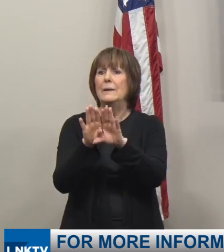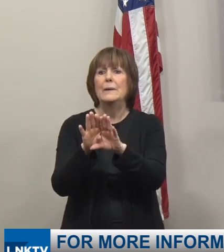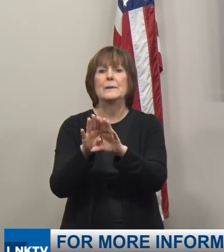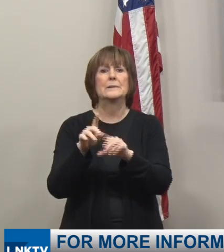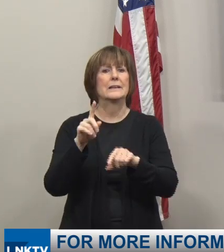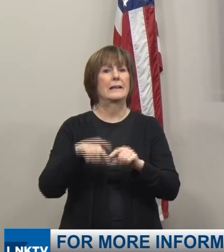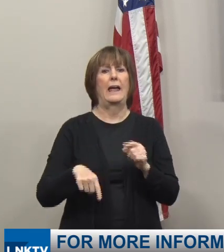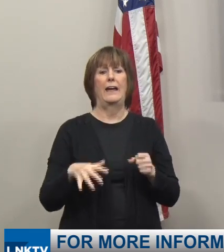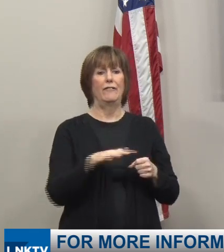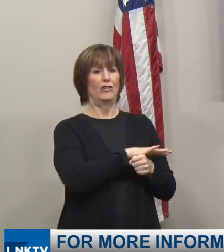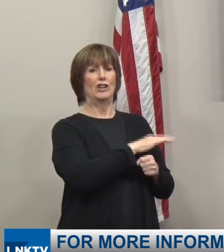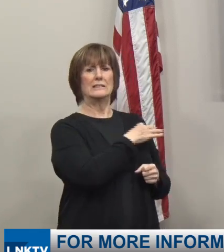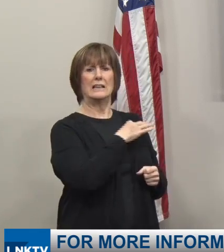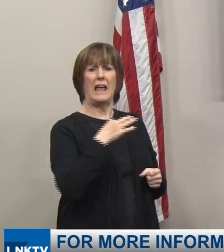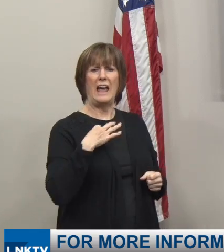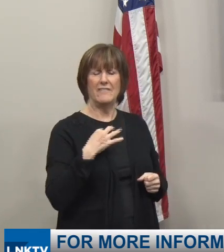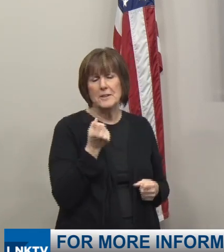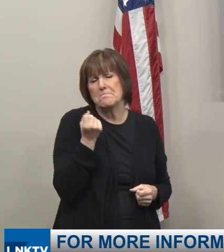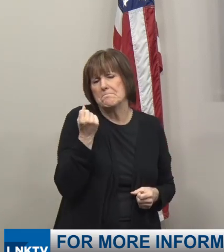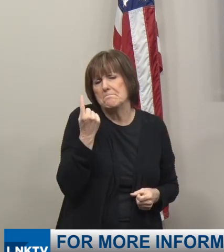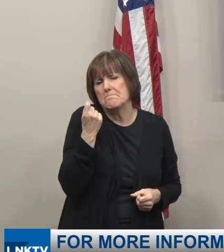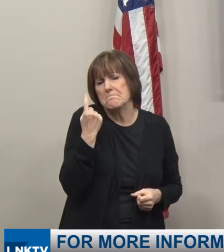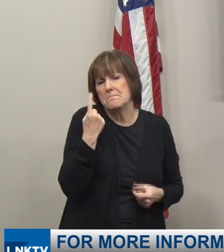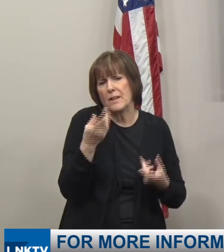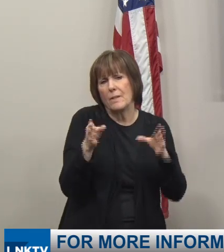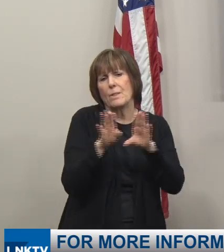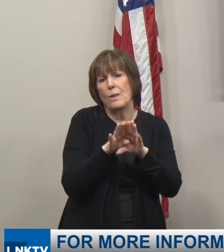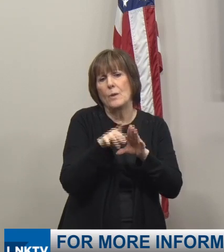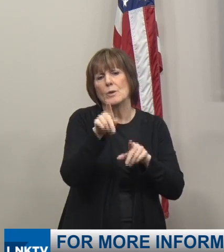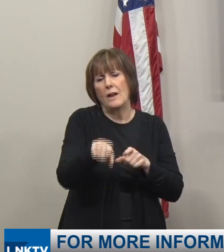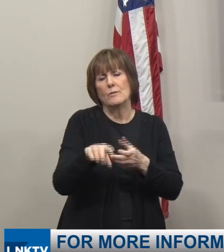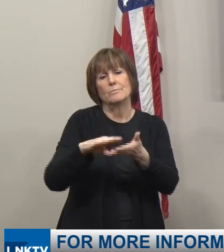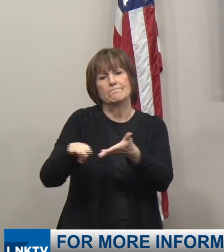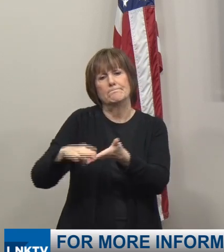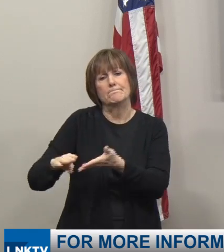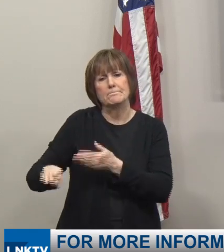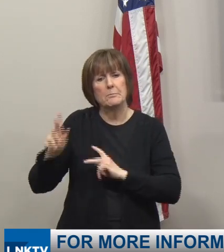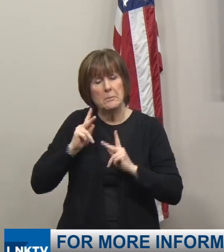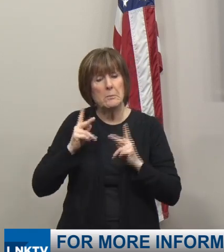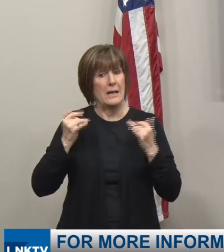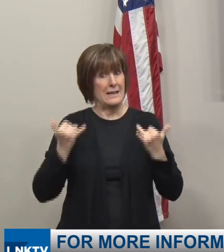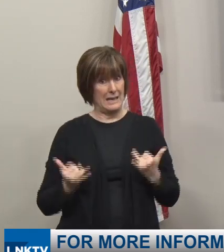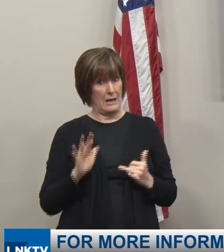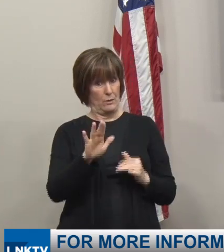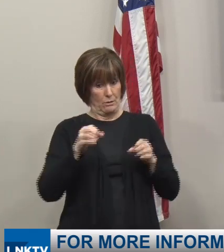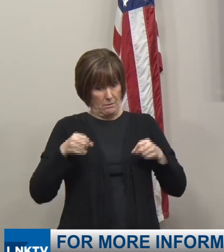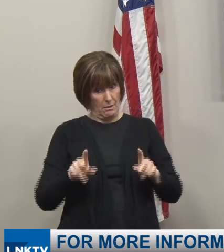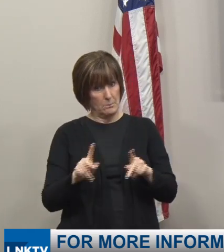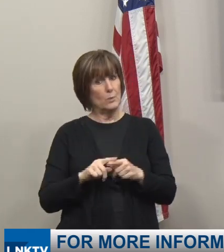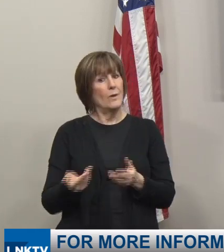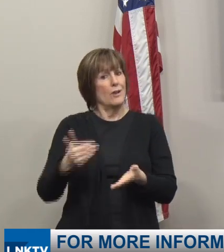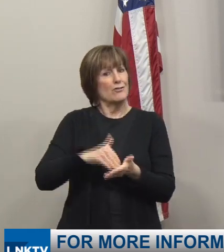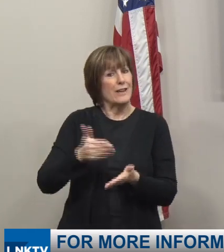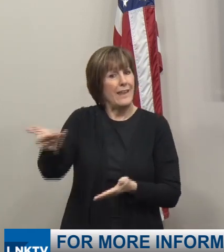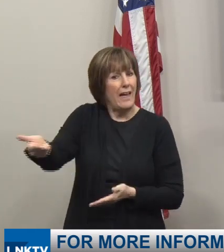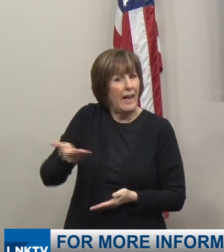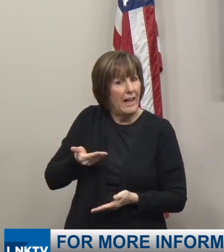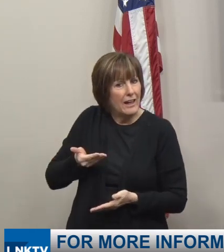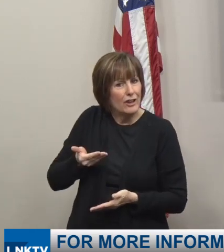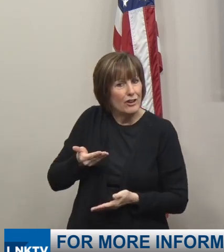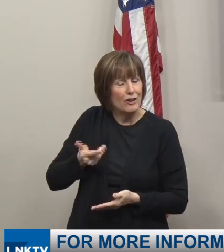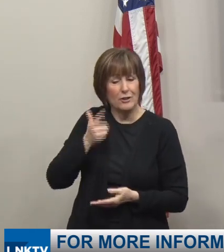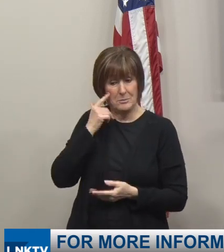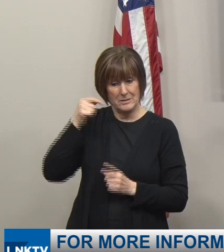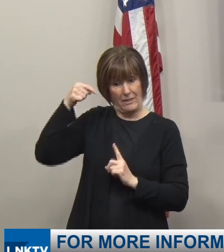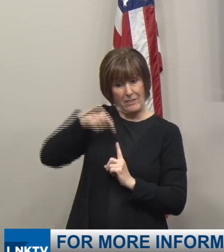your staff, I get that decision to close and the idea that you had to furlough people. But this is now your opportunity to rehire those people because